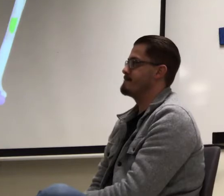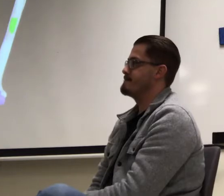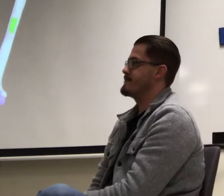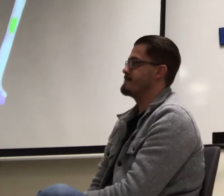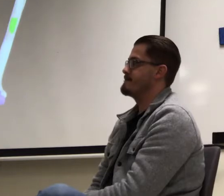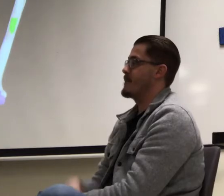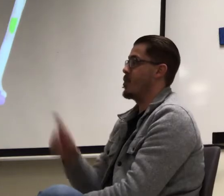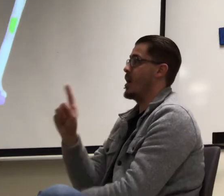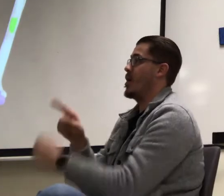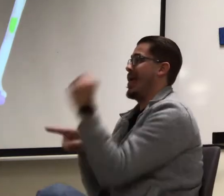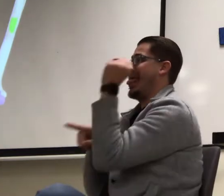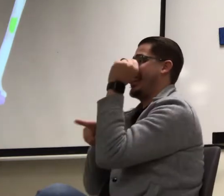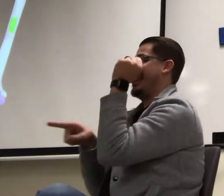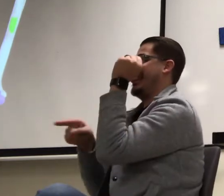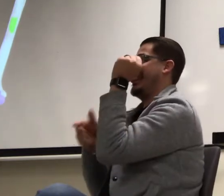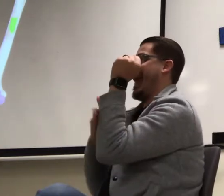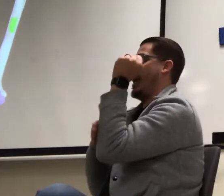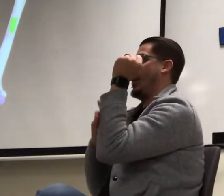midshaft.